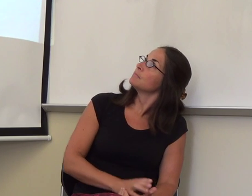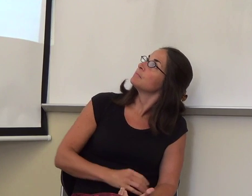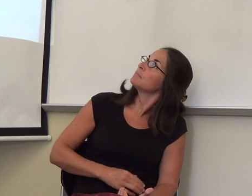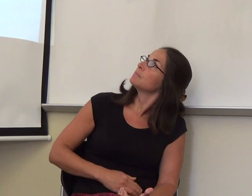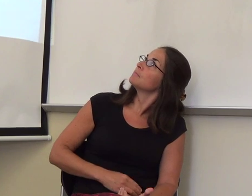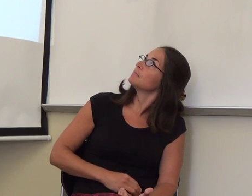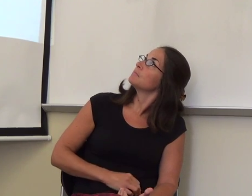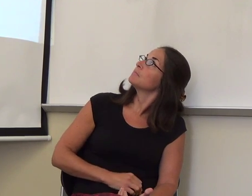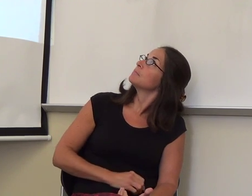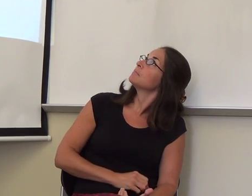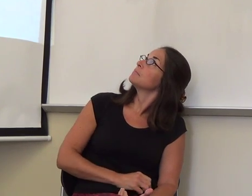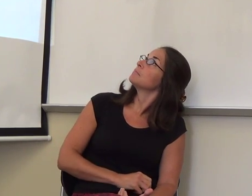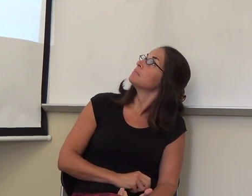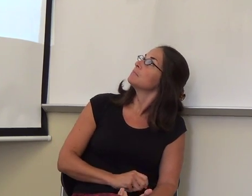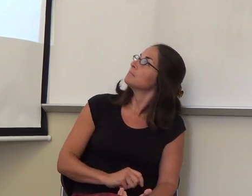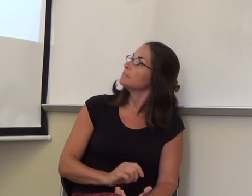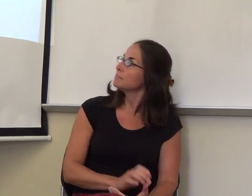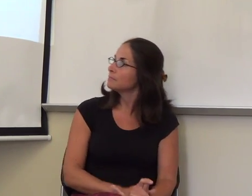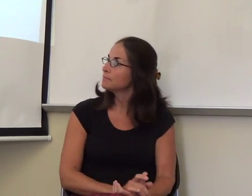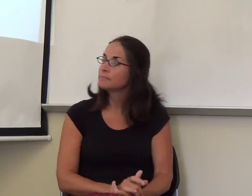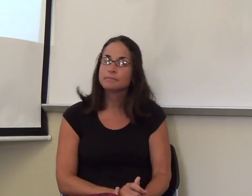you don't have it, you get it